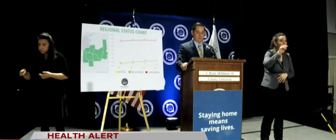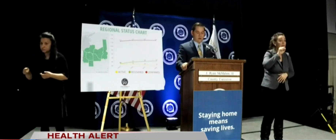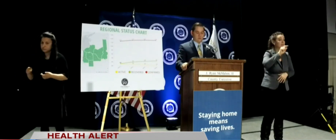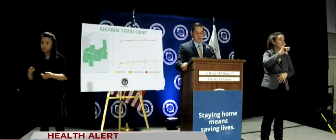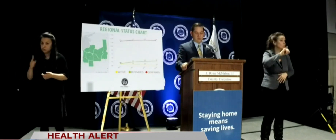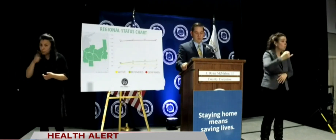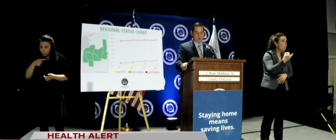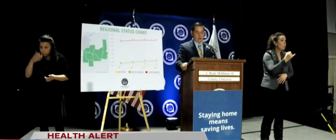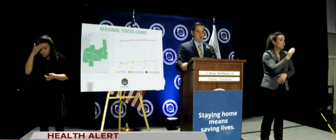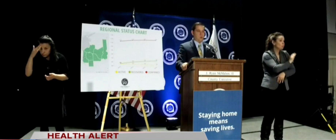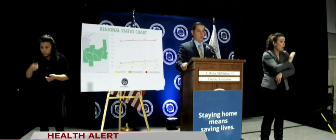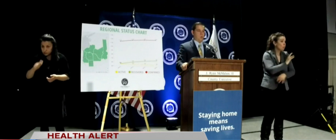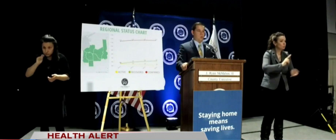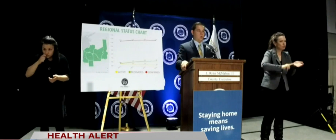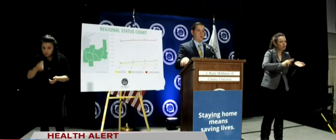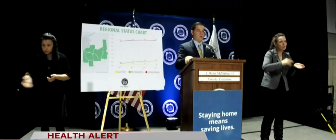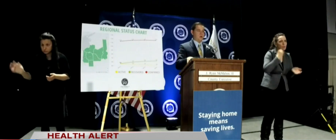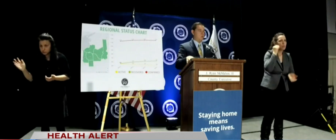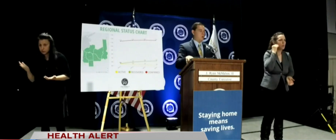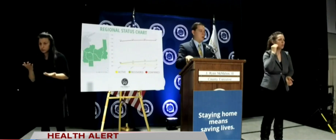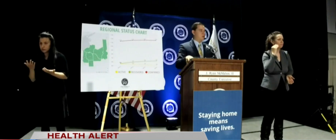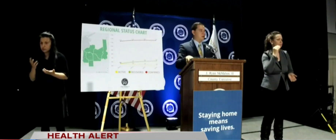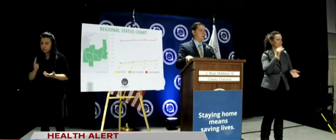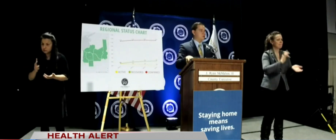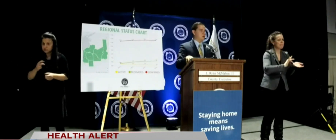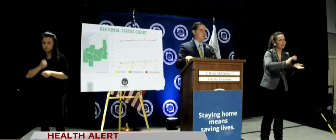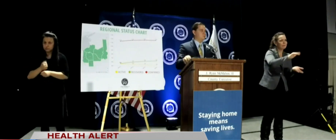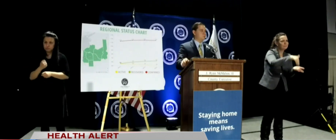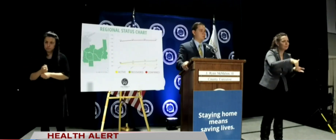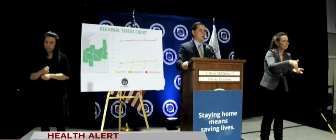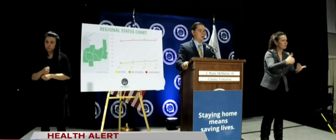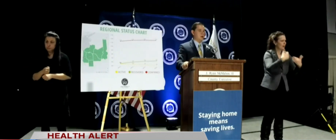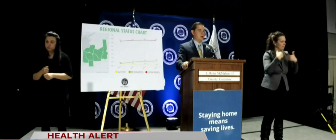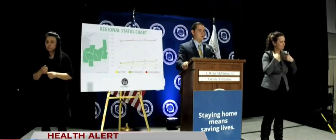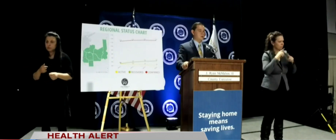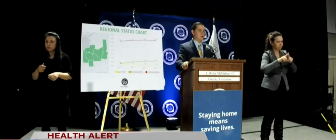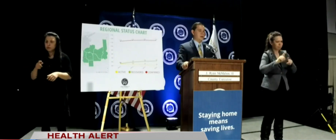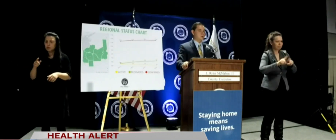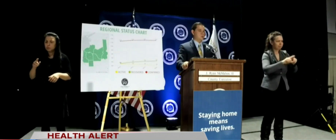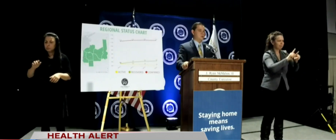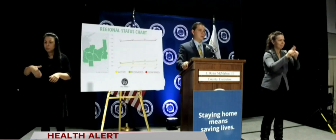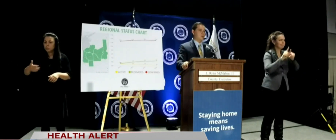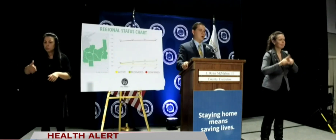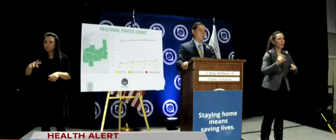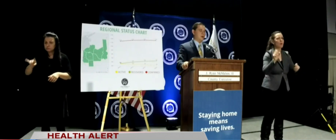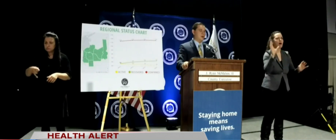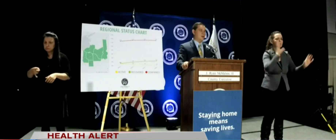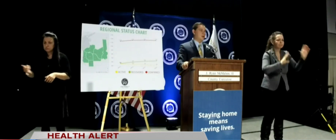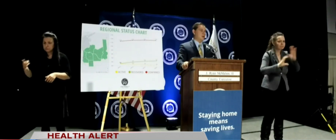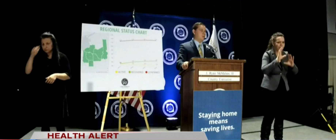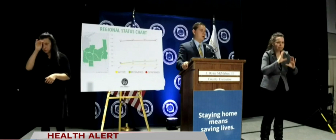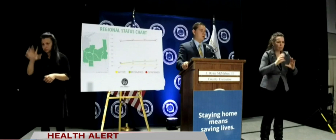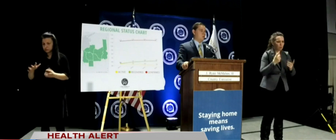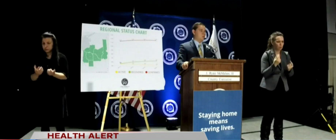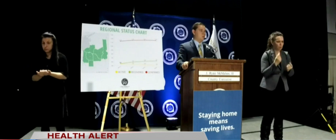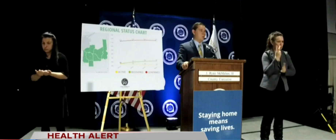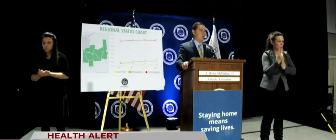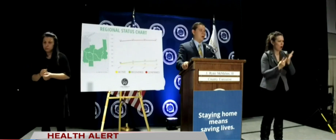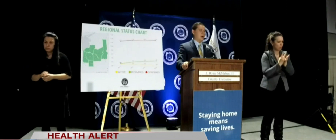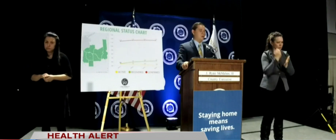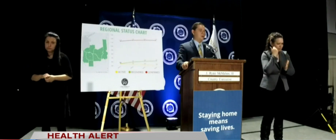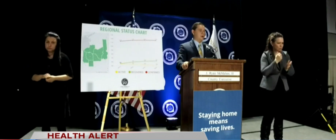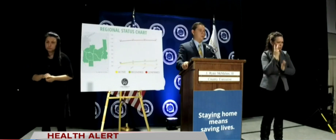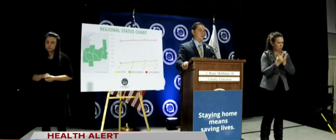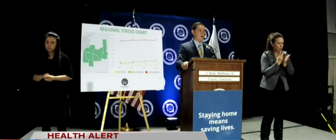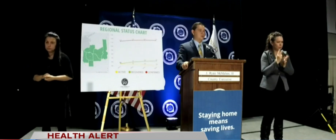get out in front of it. So we're going to talk more about what that looks like, certainly as we put together our plan, but it will be